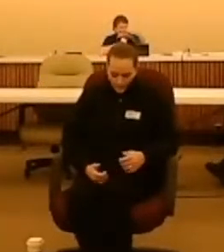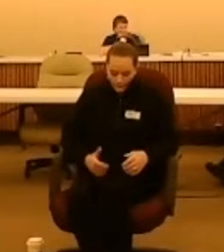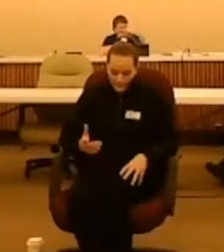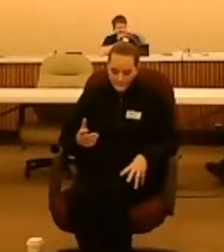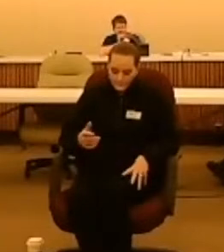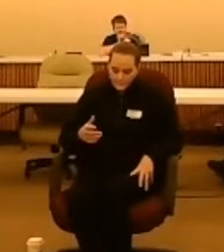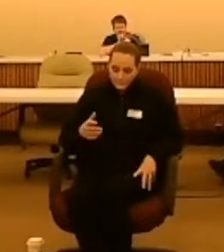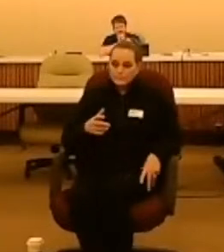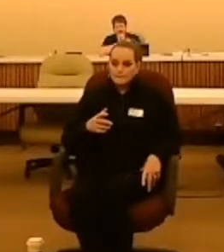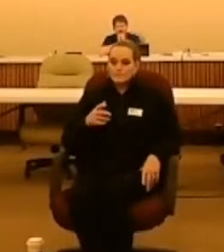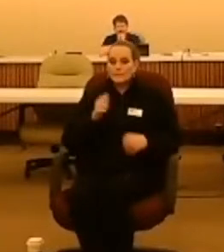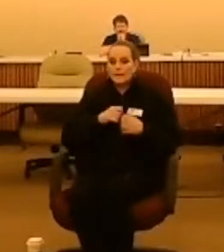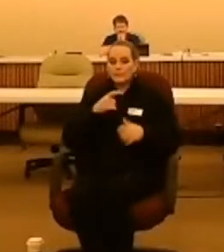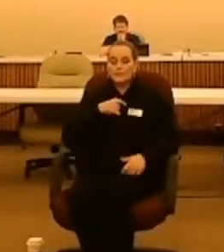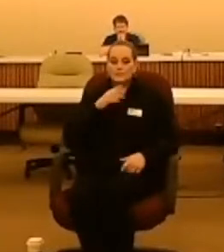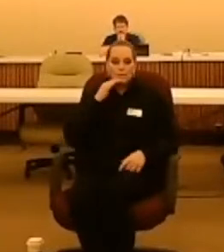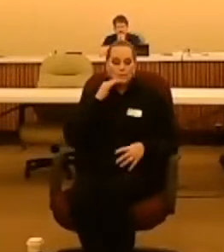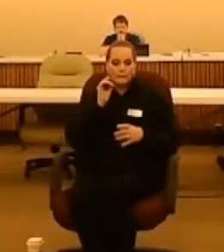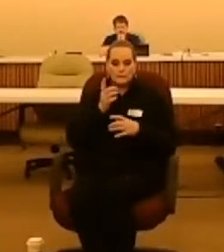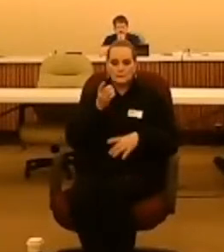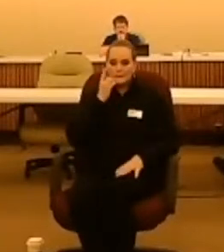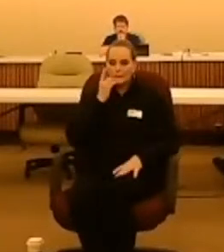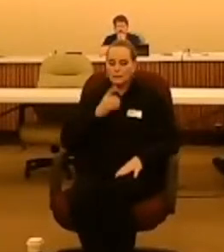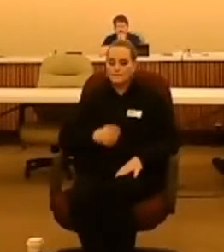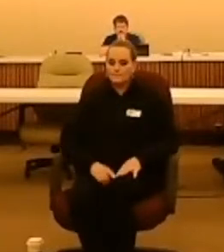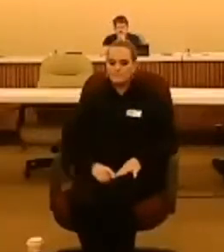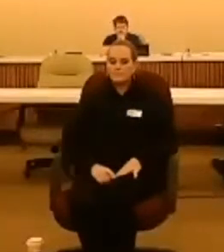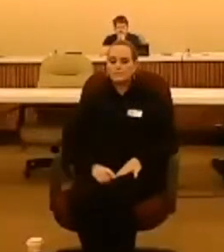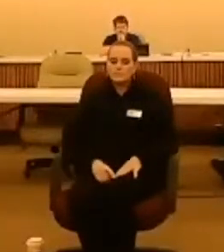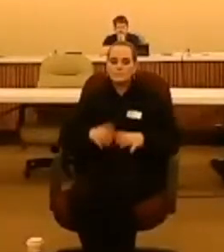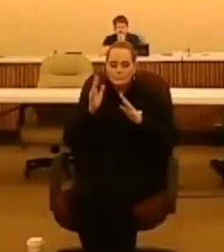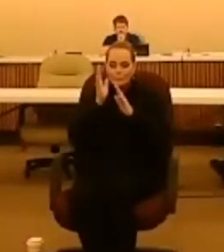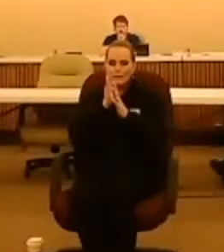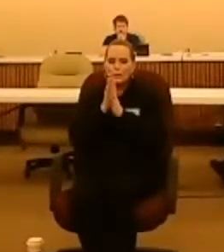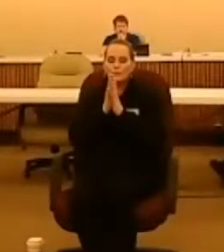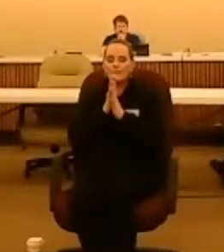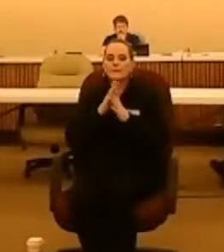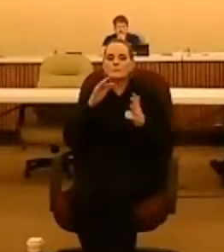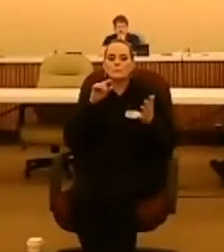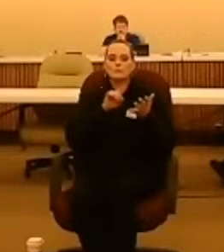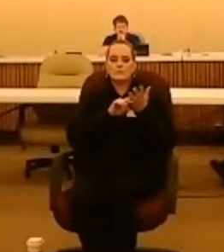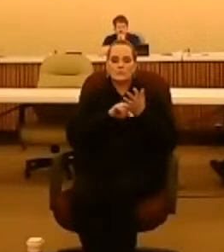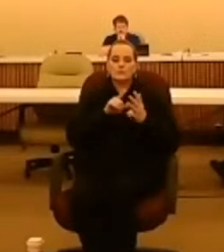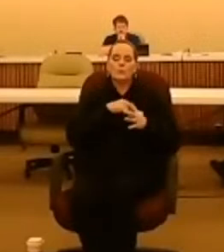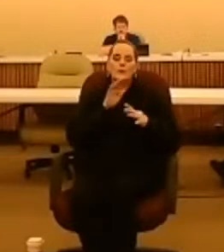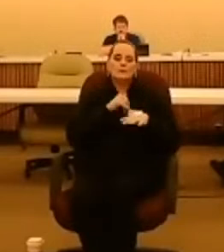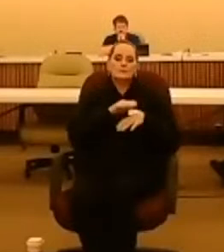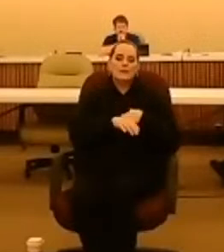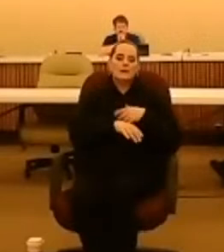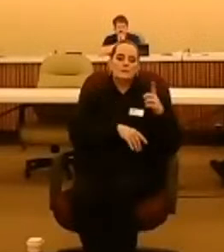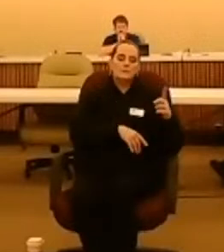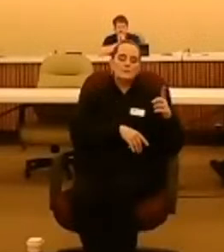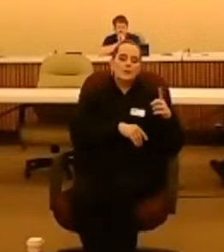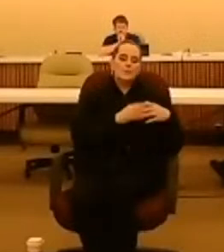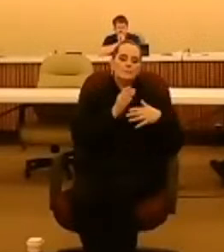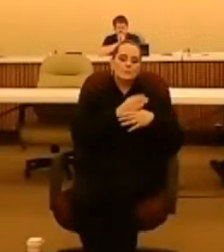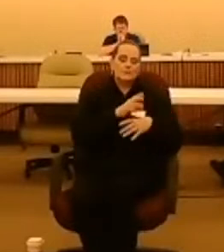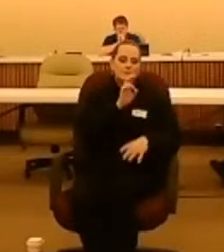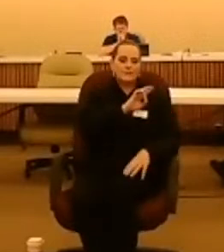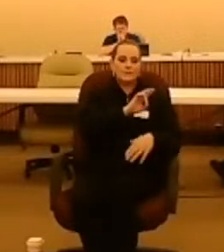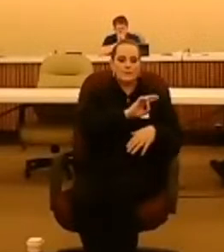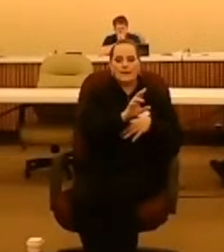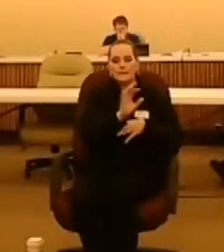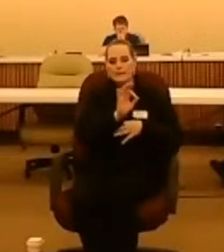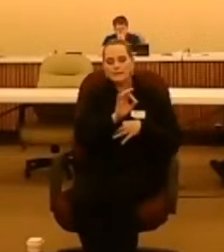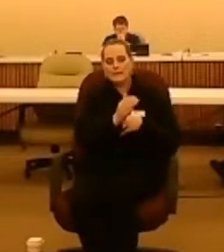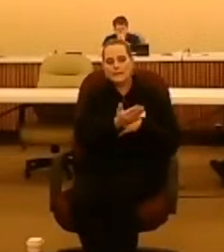I guess. And a traffic study, we actually send a crew out there in the morning between 7 and 9, which is considered